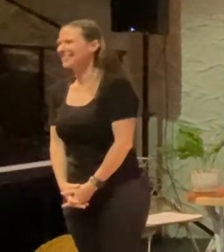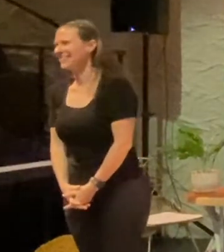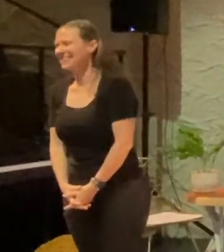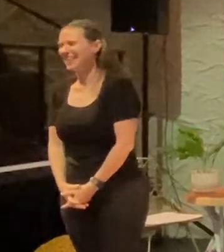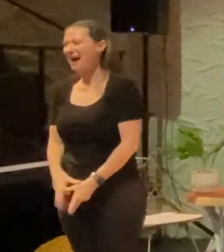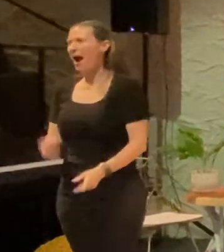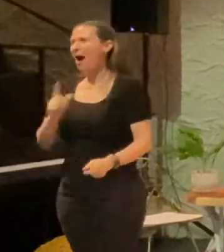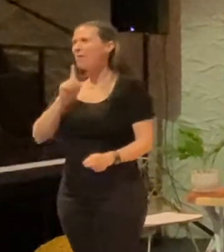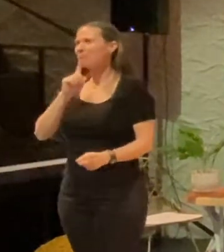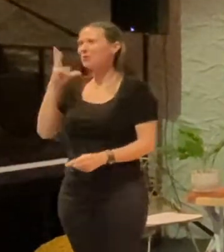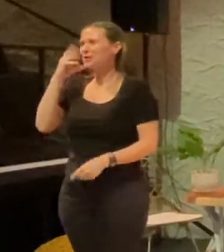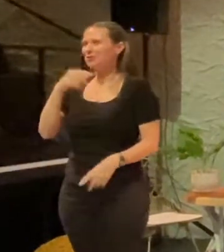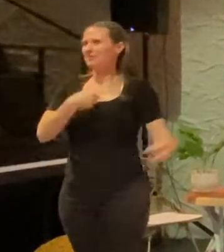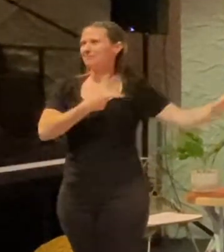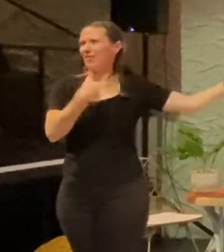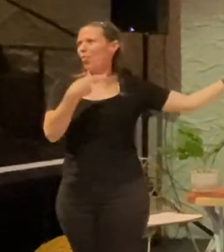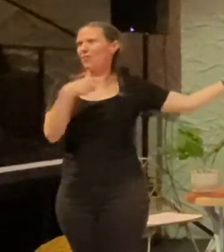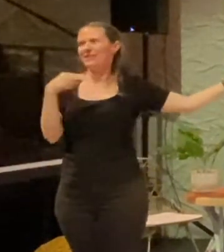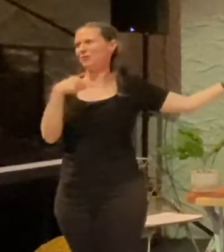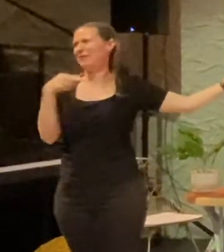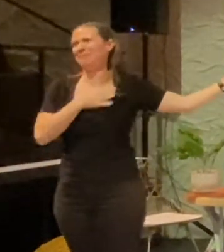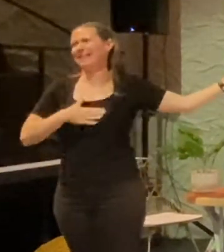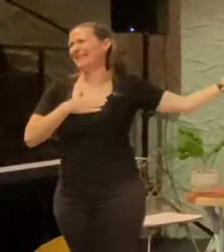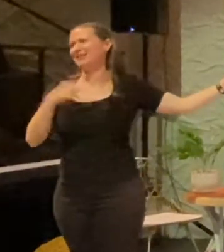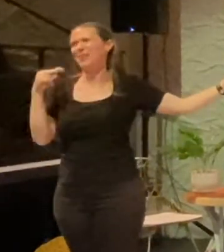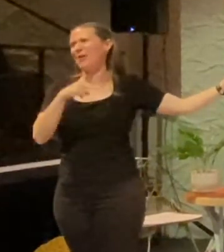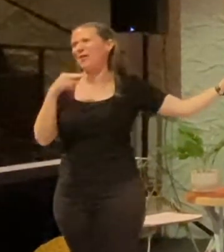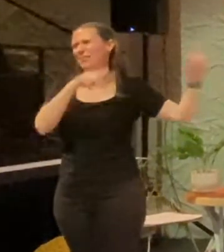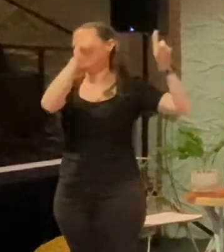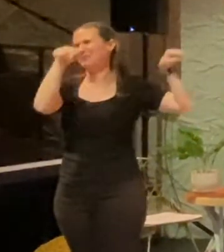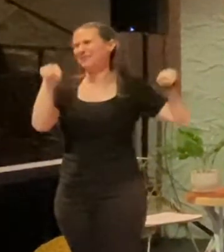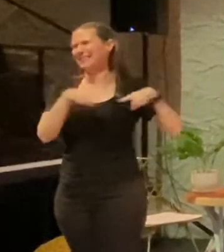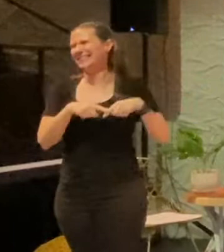I'm pretty sure she was just going to just look at the screen.